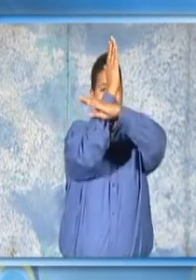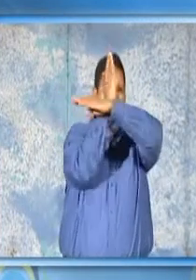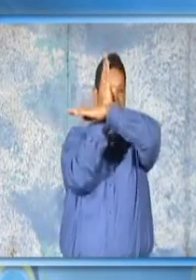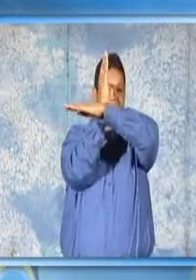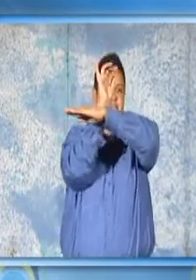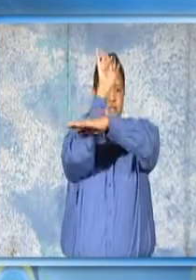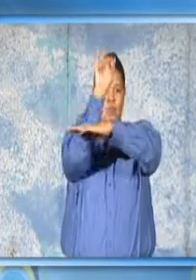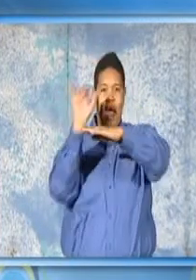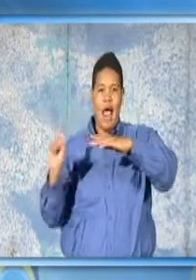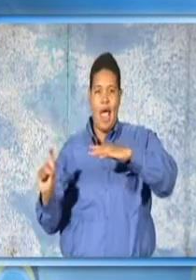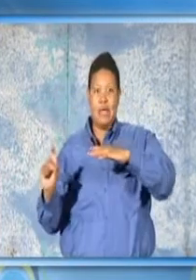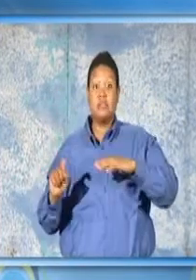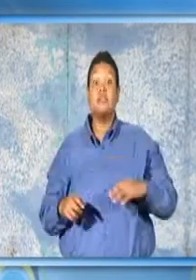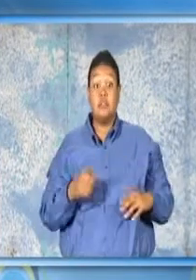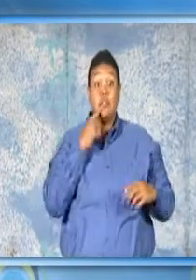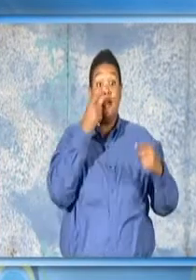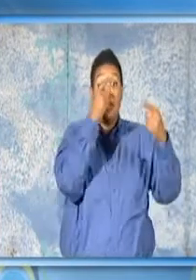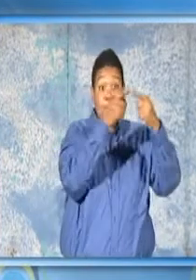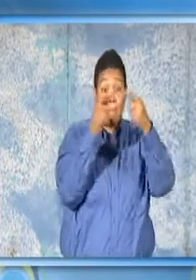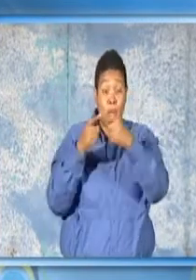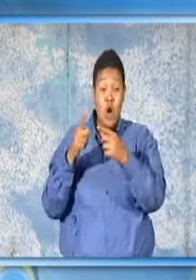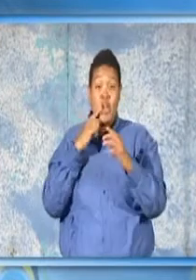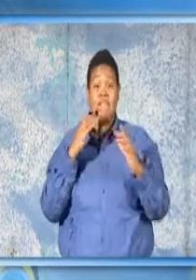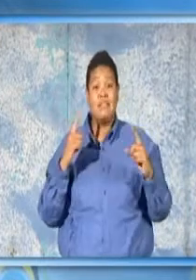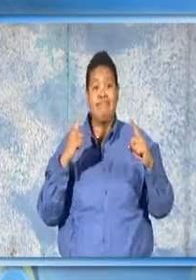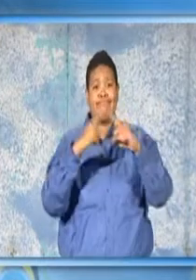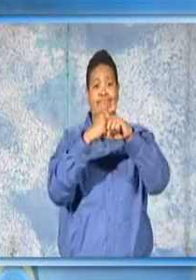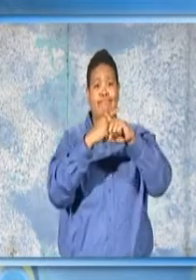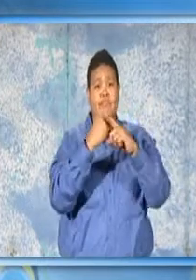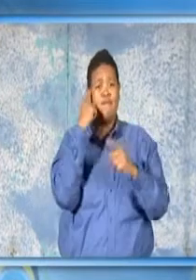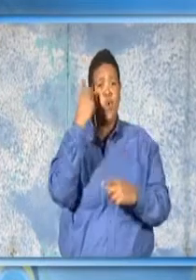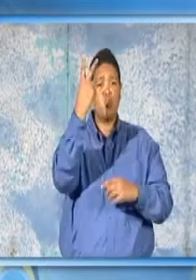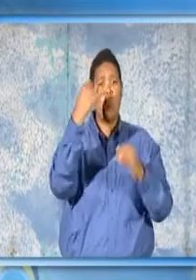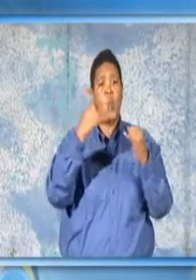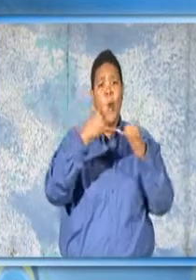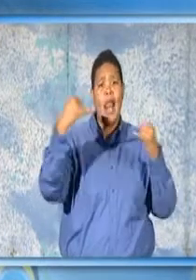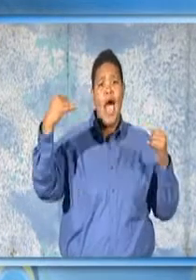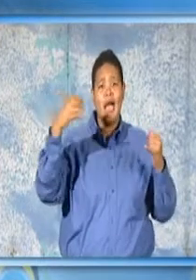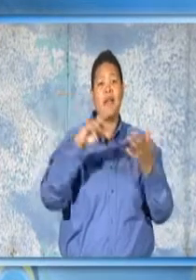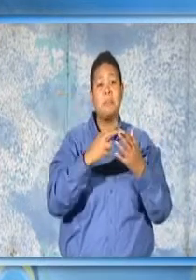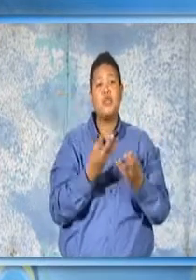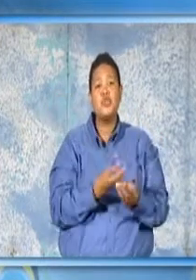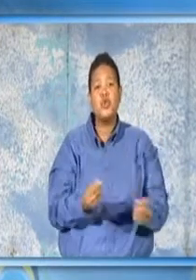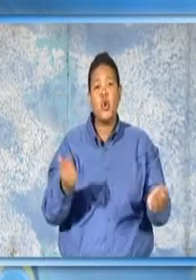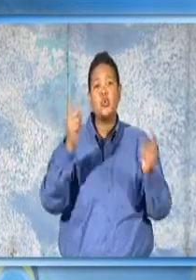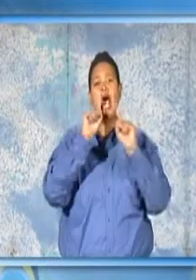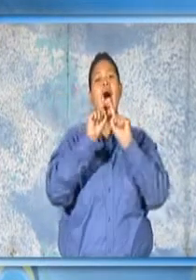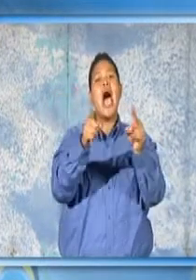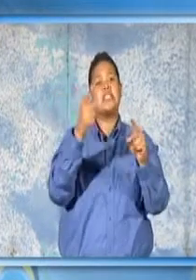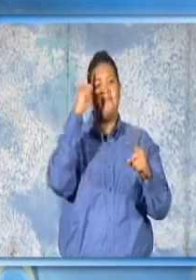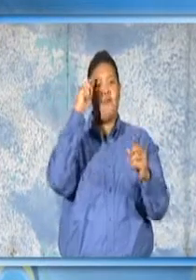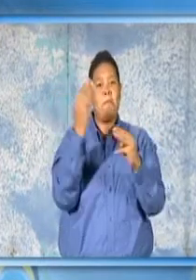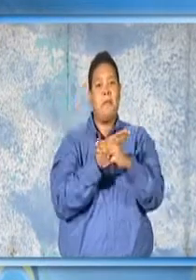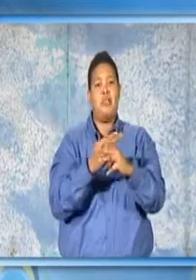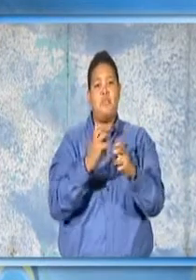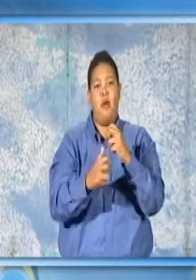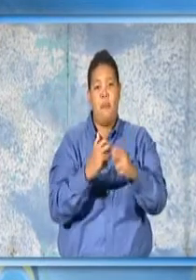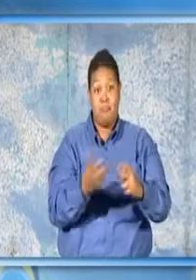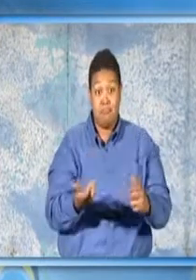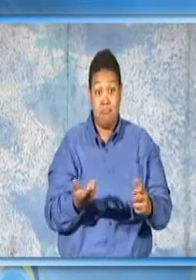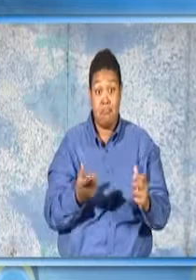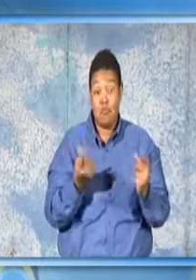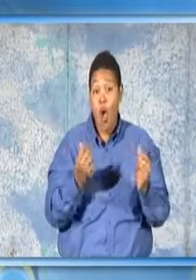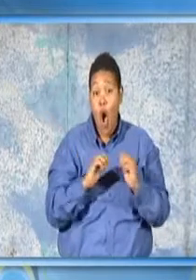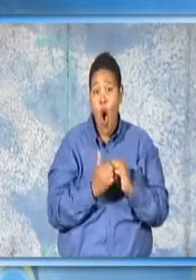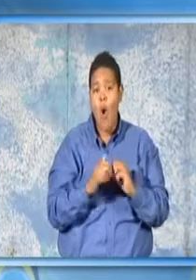The coordinates of the points of intersection of the two lines are the solutions to the equations. This will be done